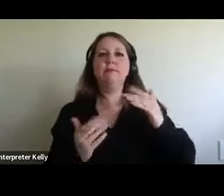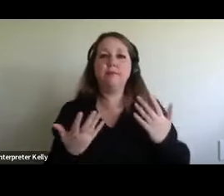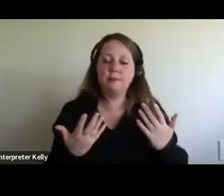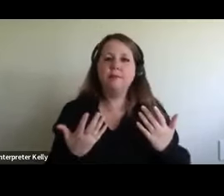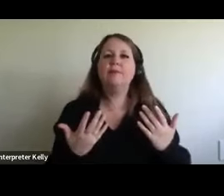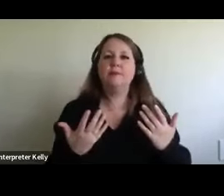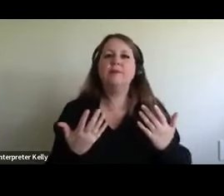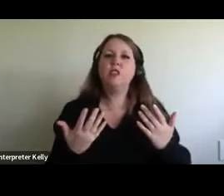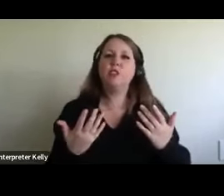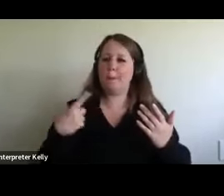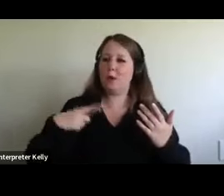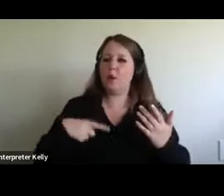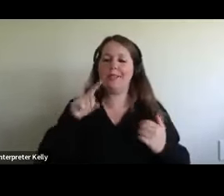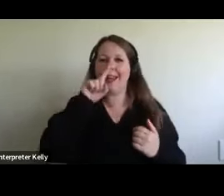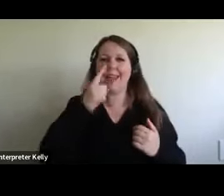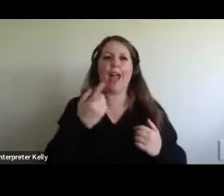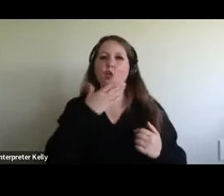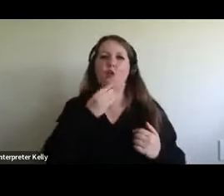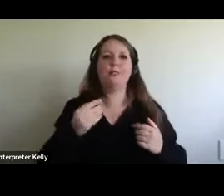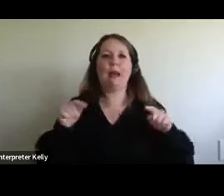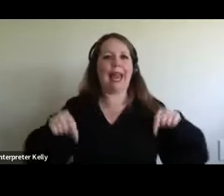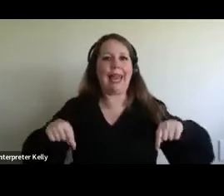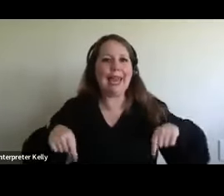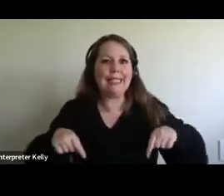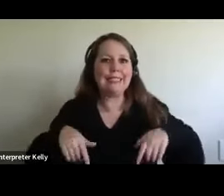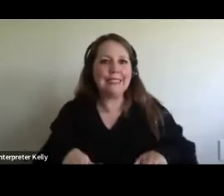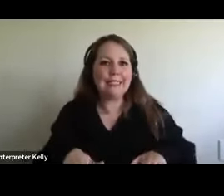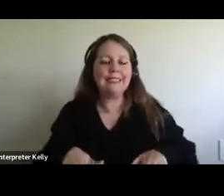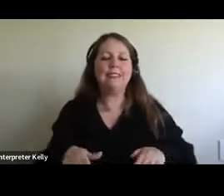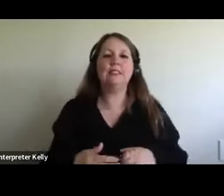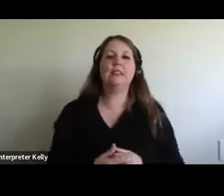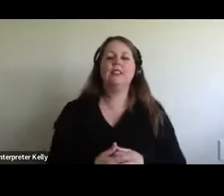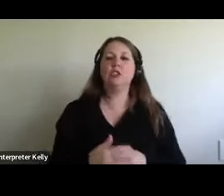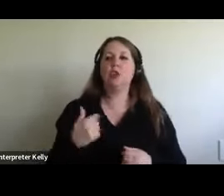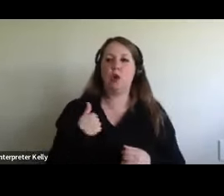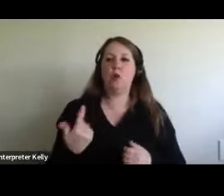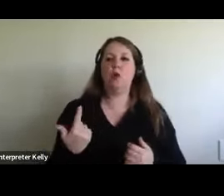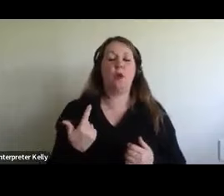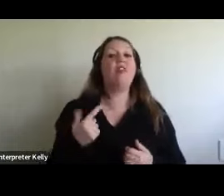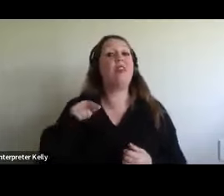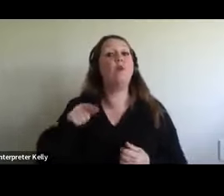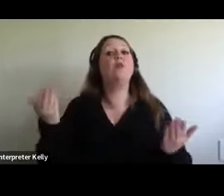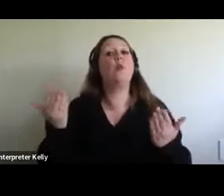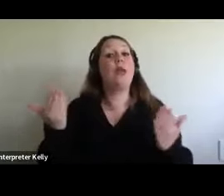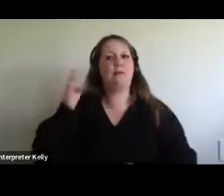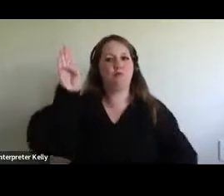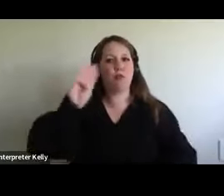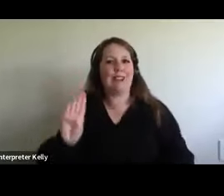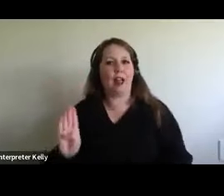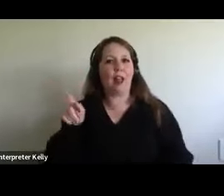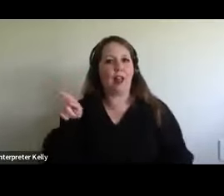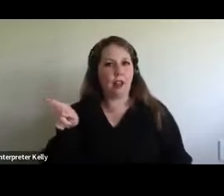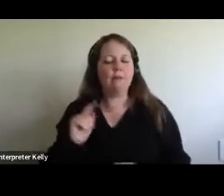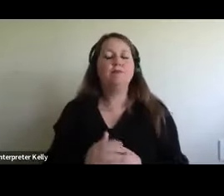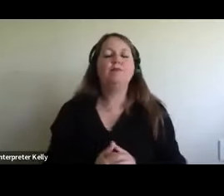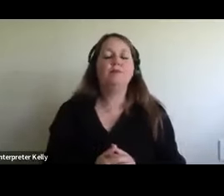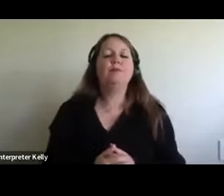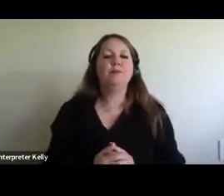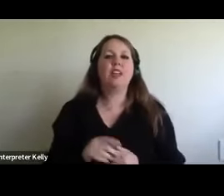You have to become a disability advocate because anything that you will do in your life, you need to always be